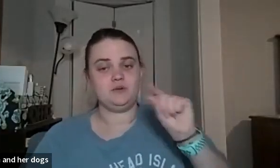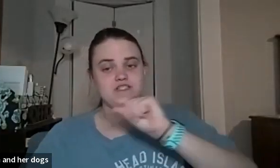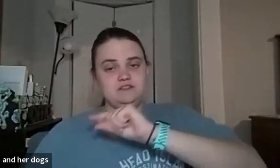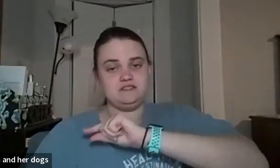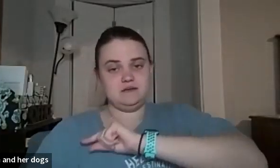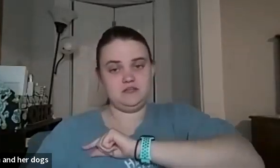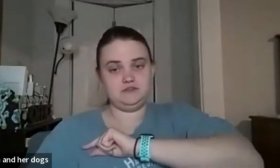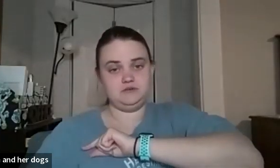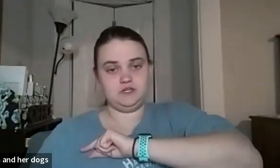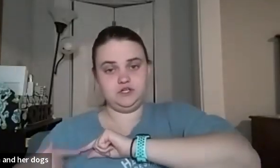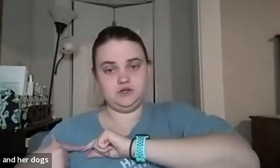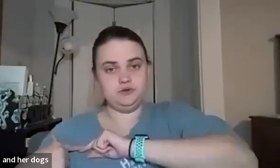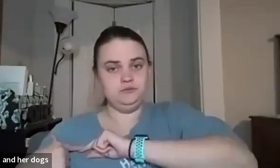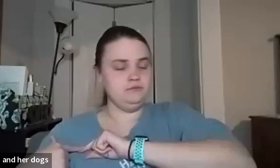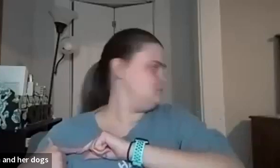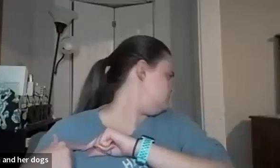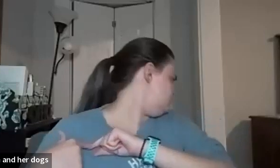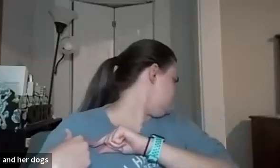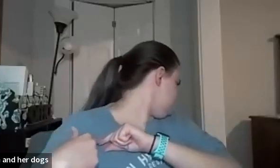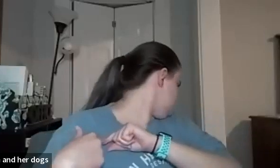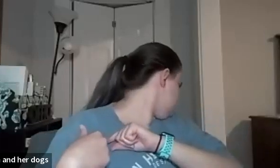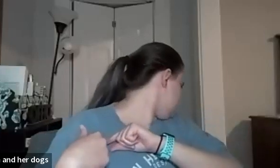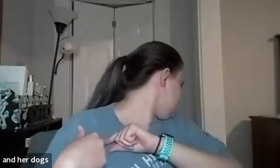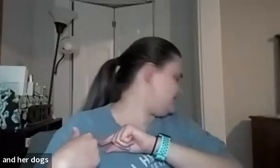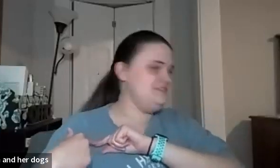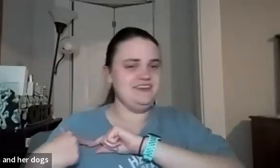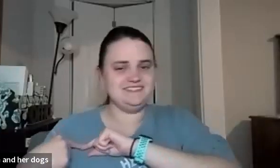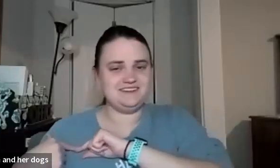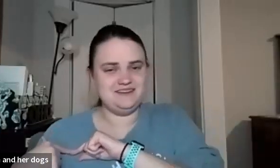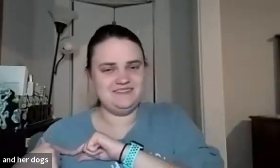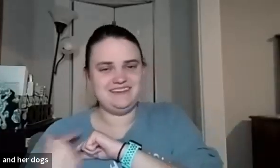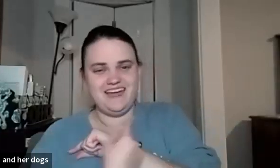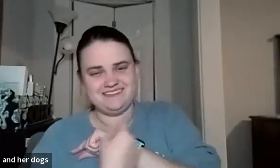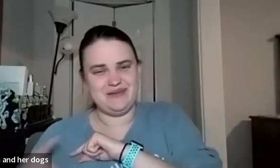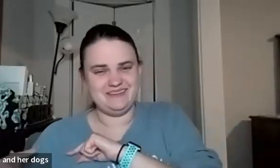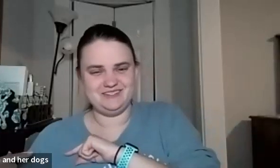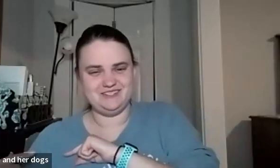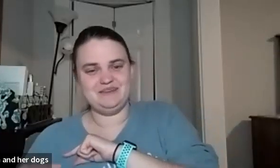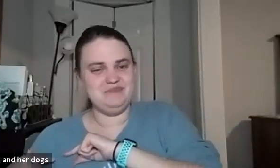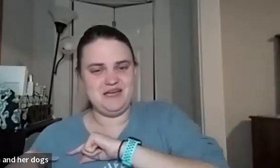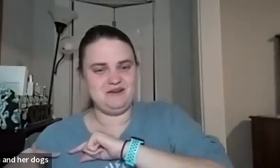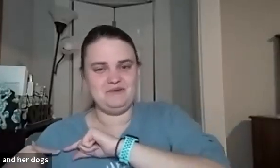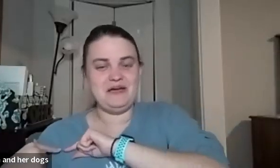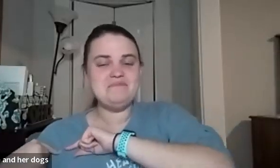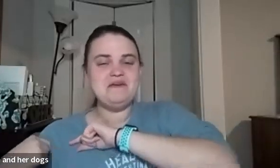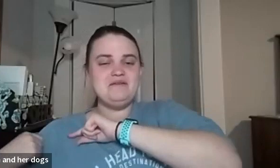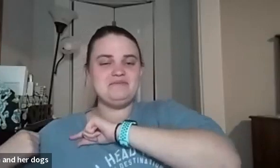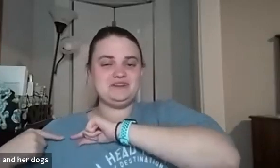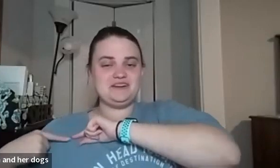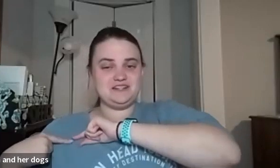to do the same thing. You'll do a Q. And then, sorry, the cat's back there just like meowing away. But you're going to start with